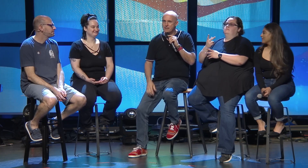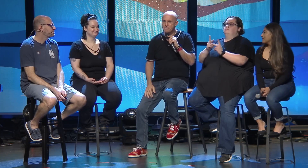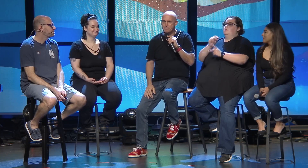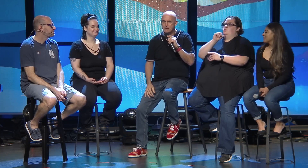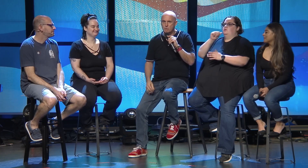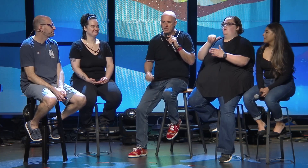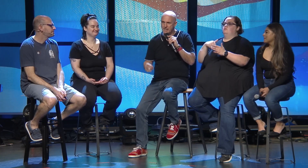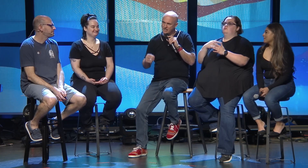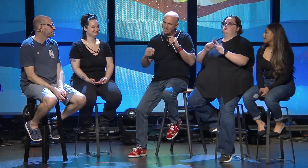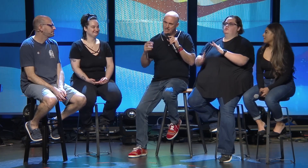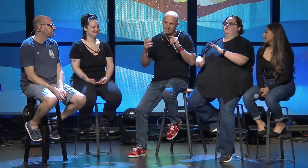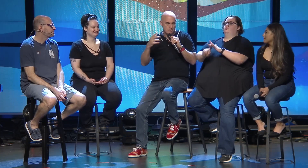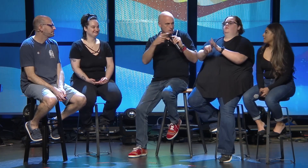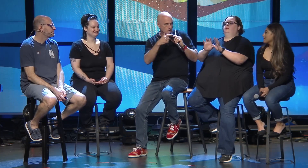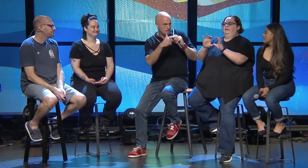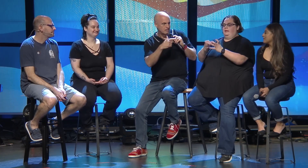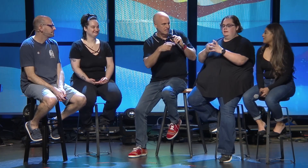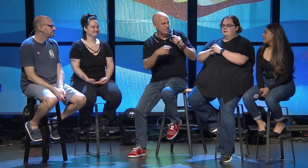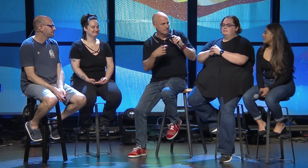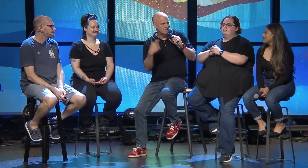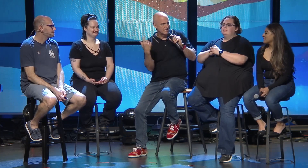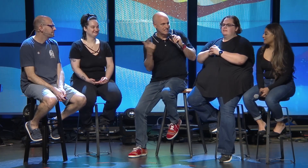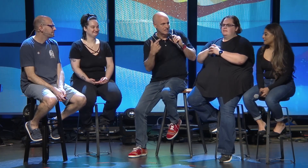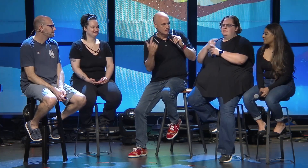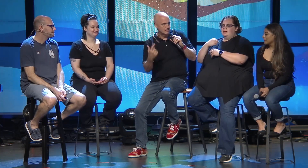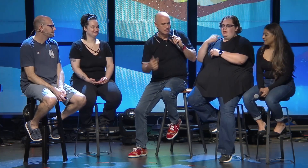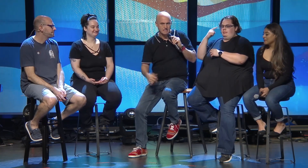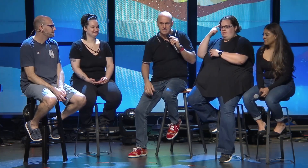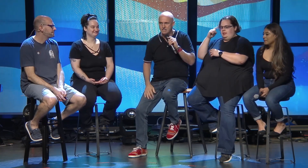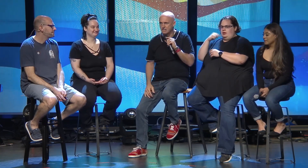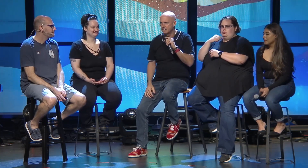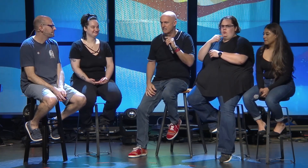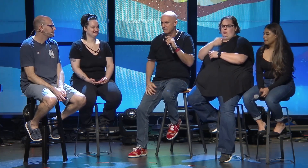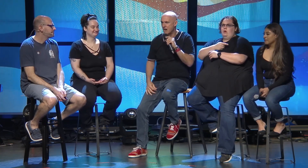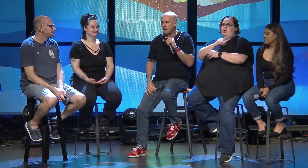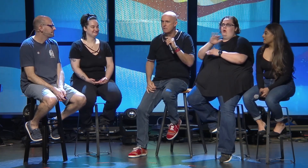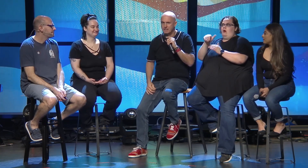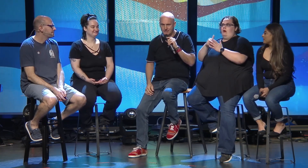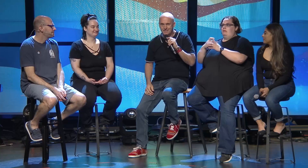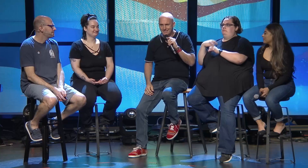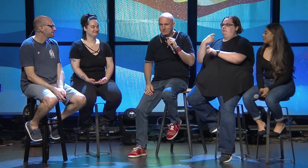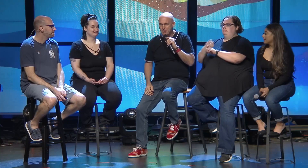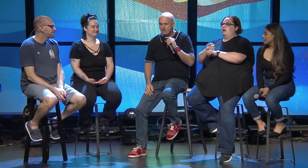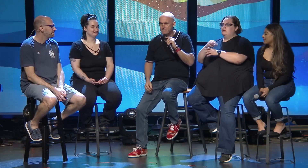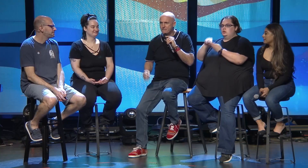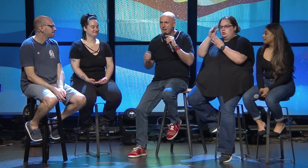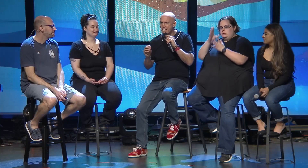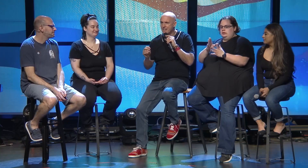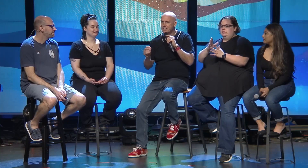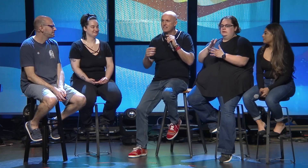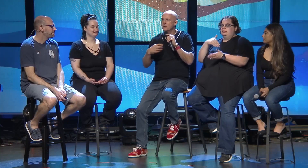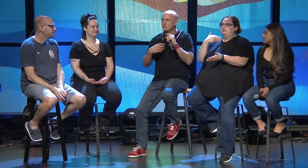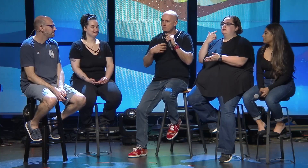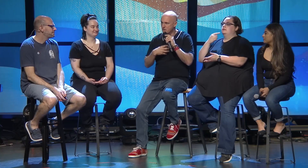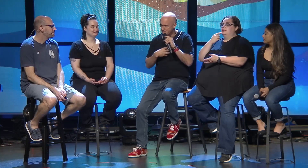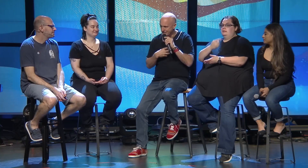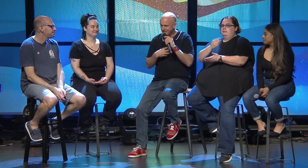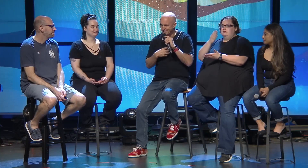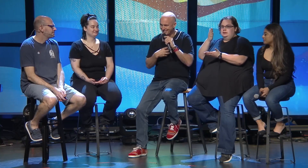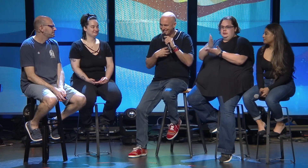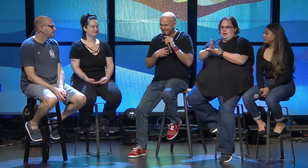stuff, one day I pulled her and I think all the Latino students, and I said, stop. Find